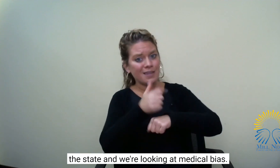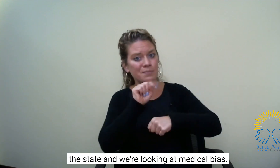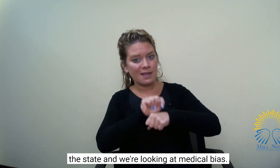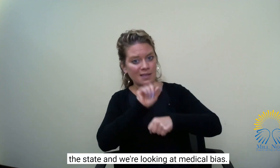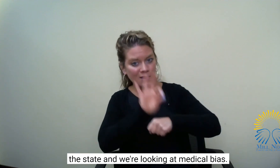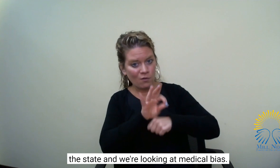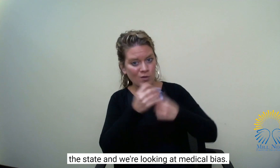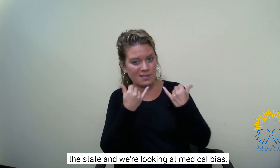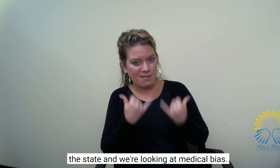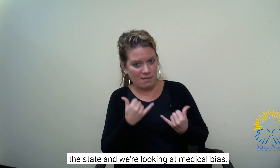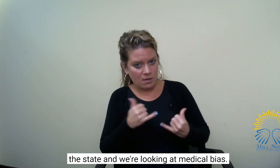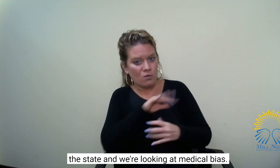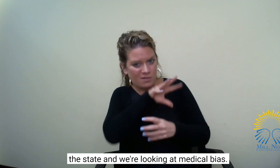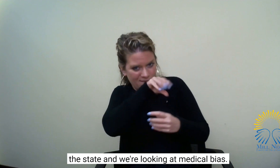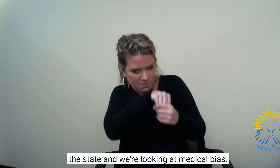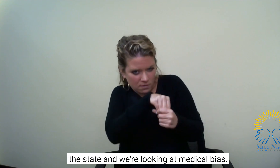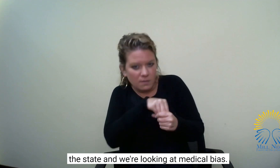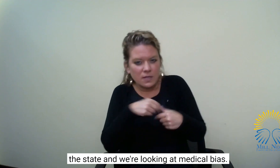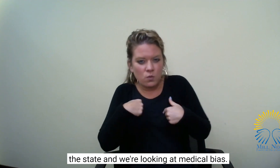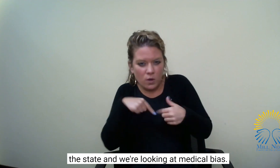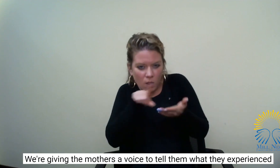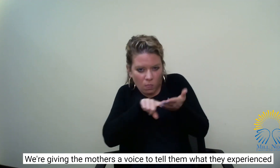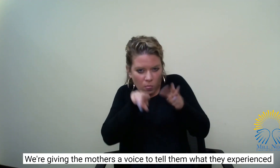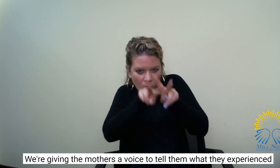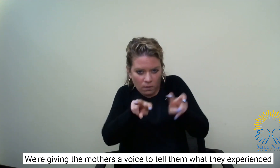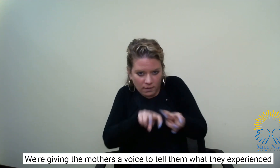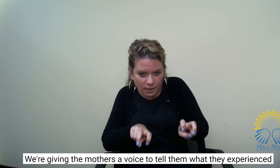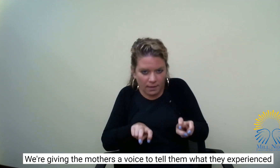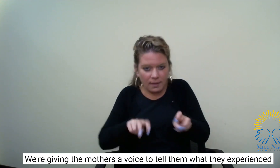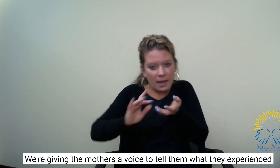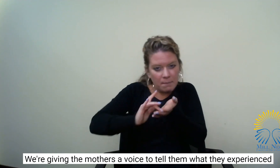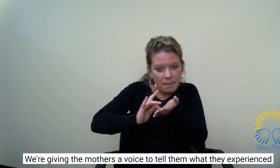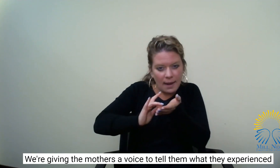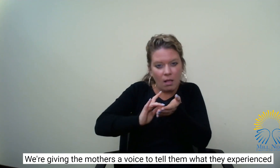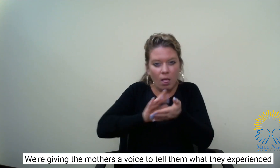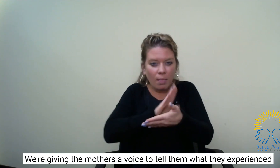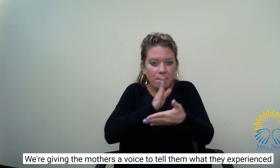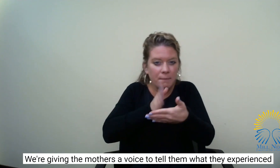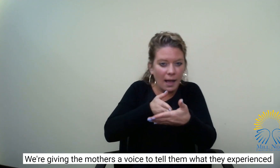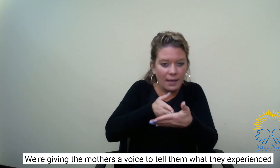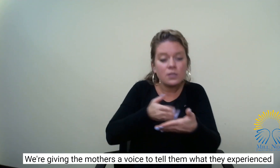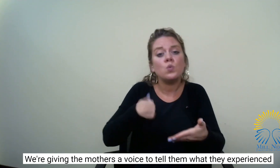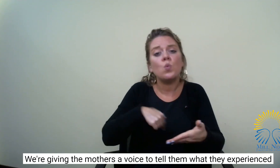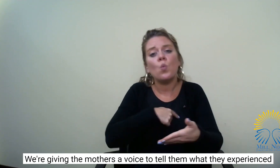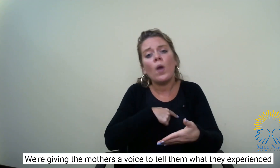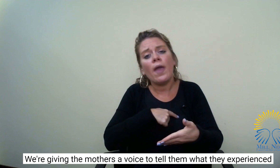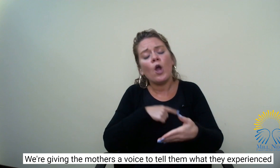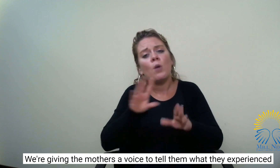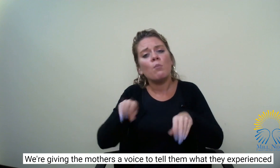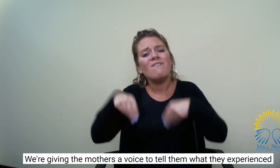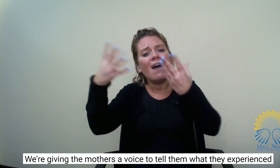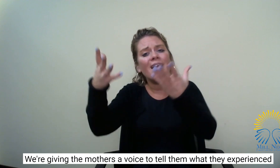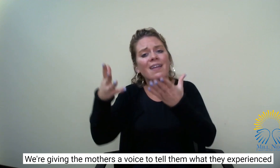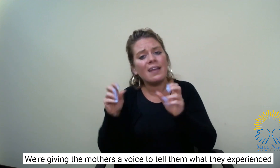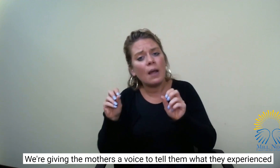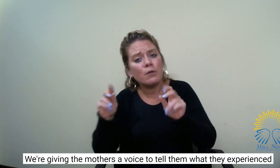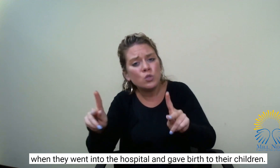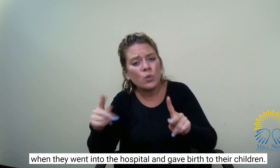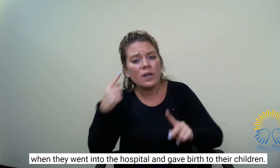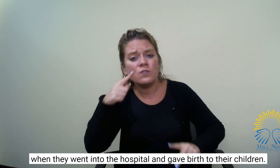we're looking at medical bias. We're giving the mothers a voice to tell them what they experienced when they went into